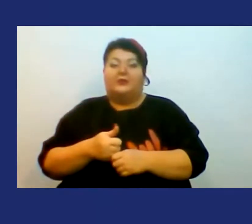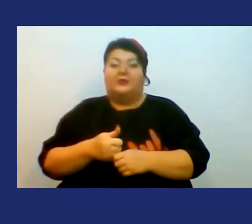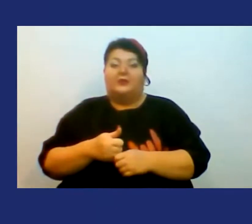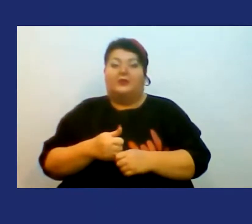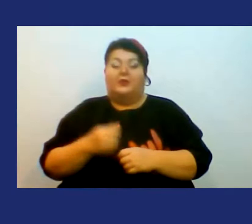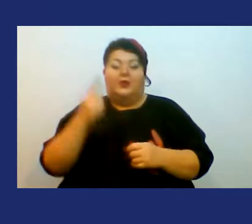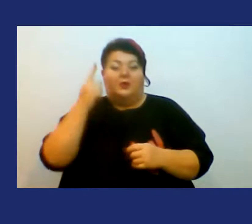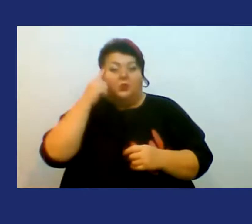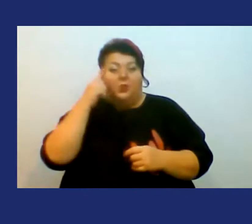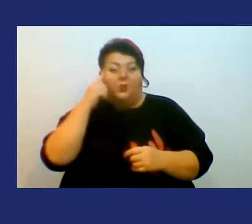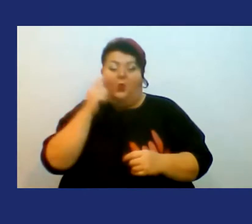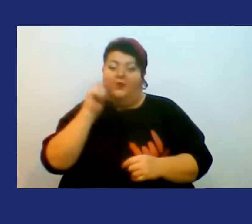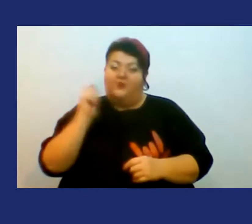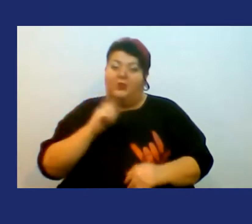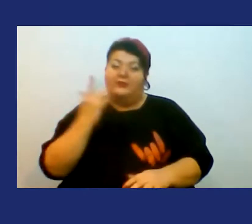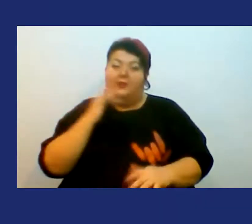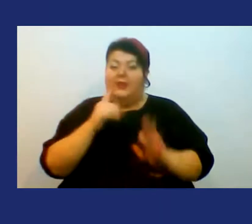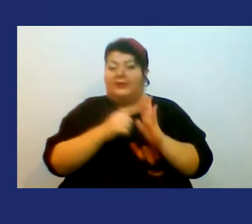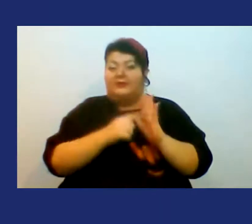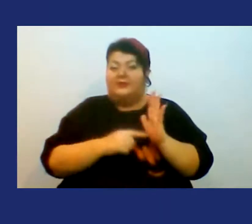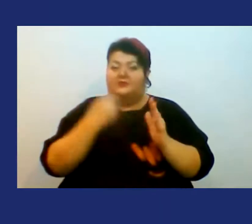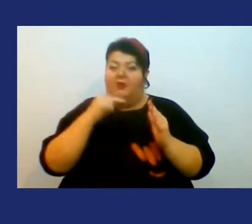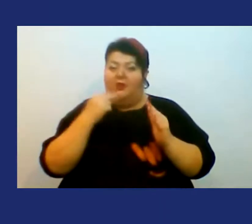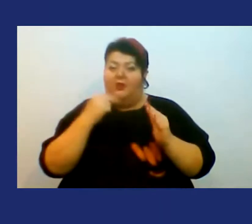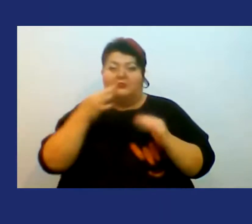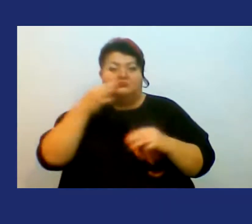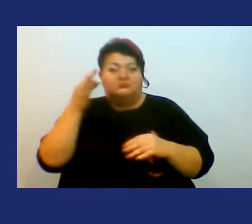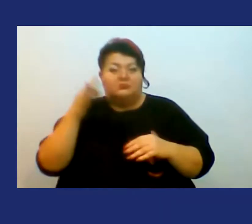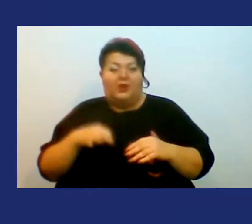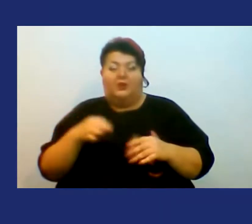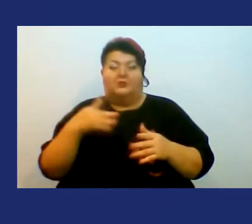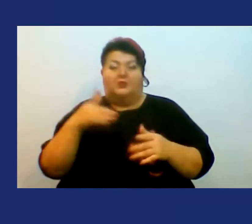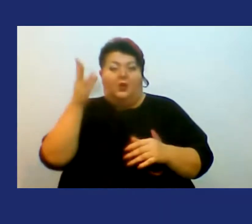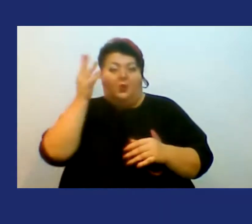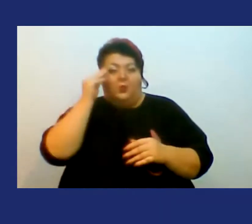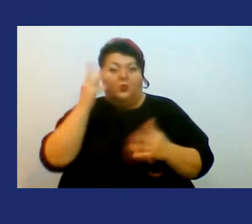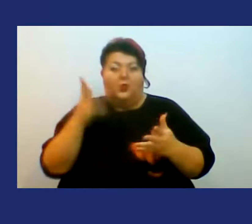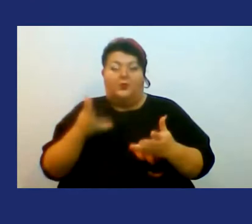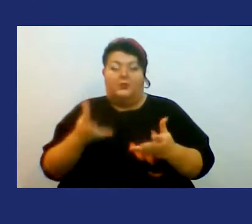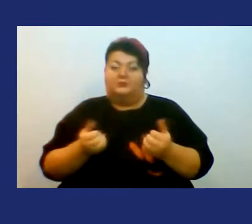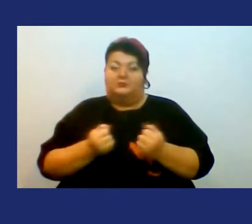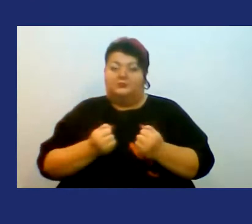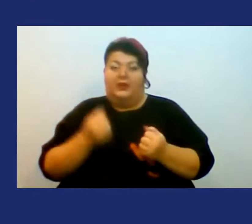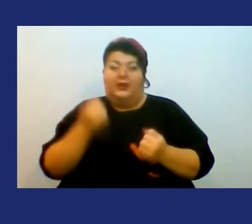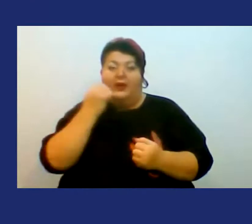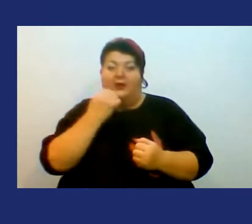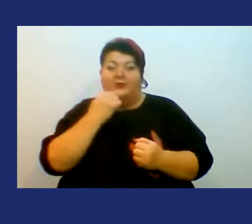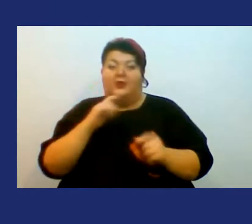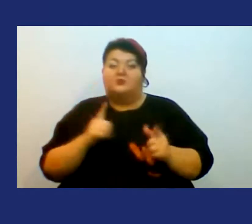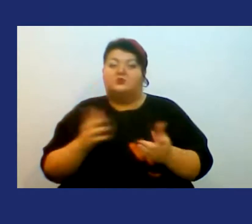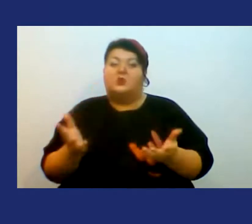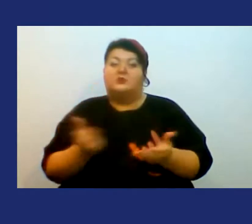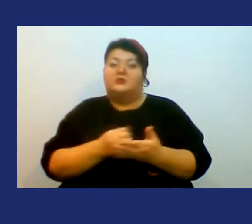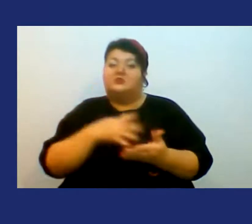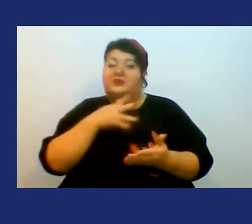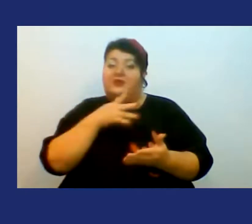about lessons and best practices. So great to see this happening. Well, thank you for taking time out of what I imagine is a